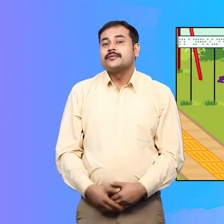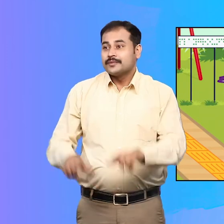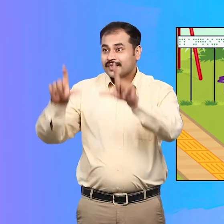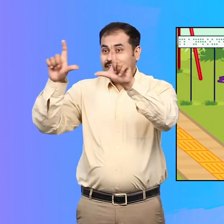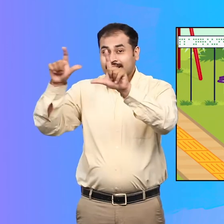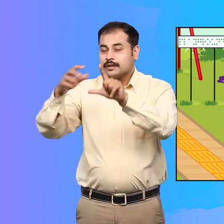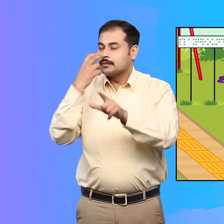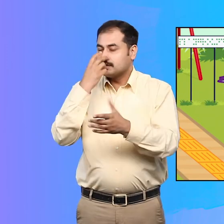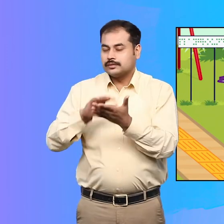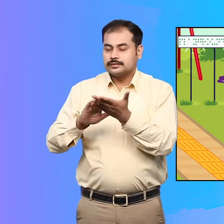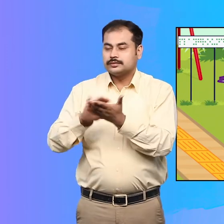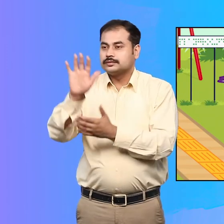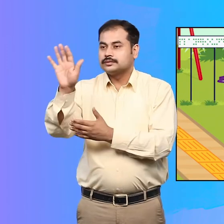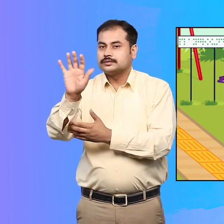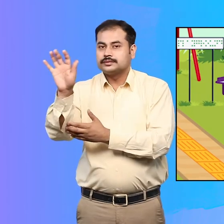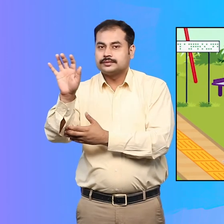Braille signboard,